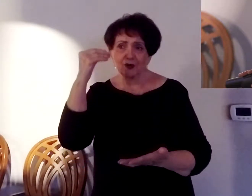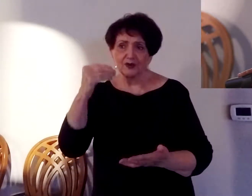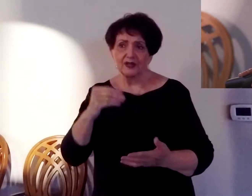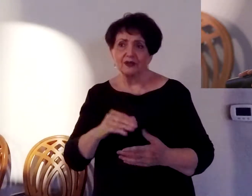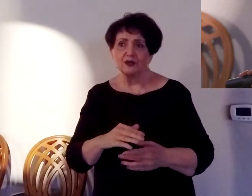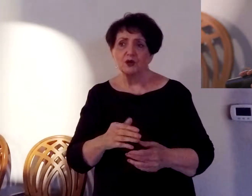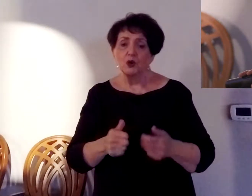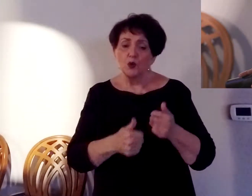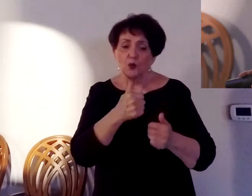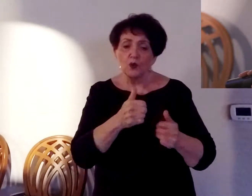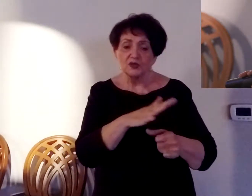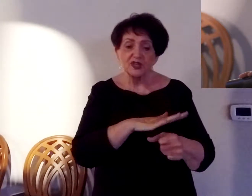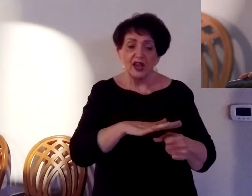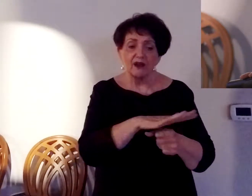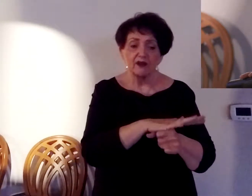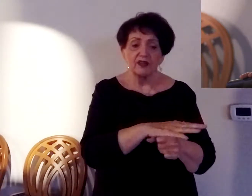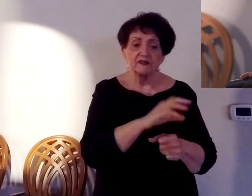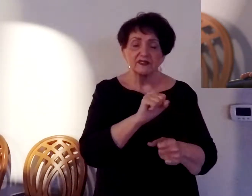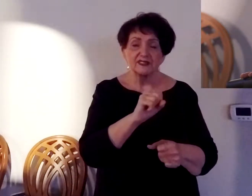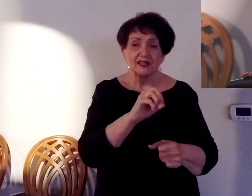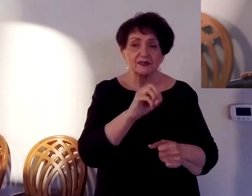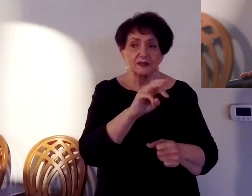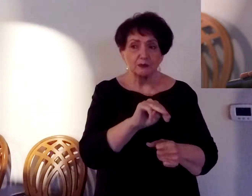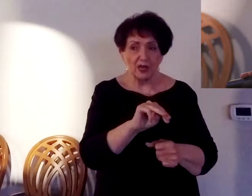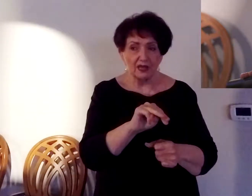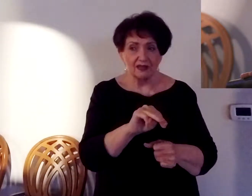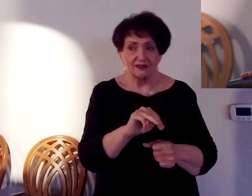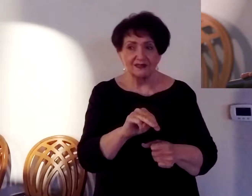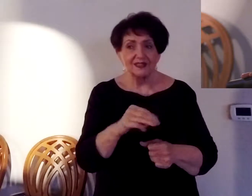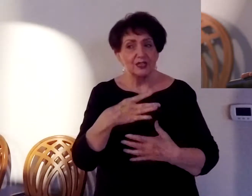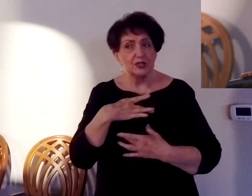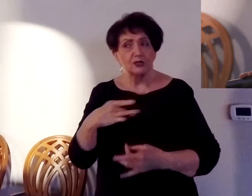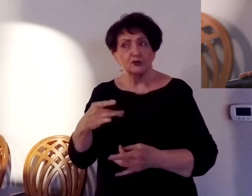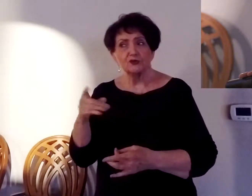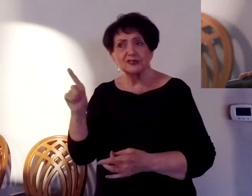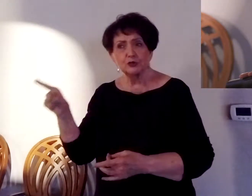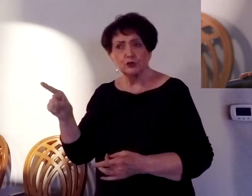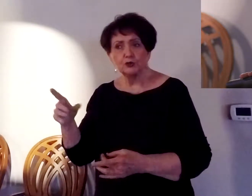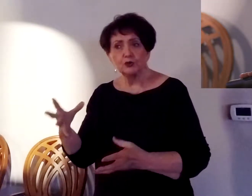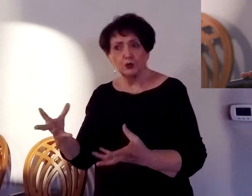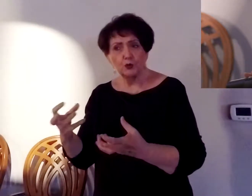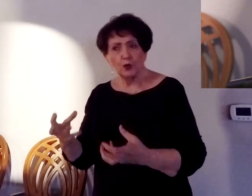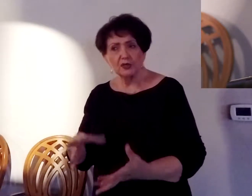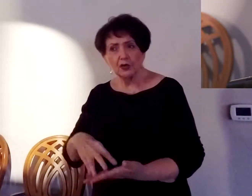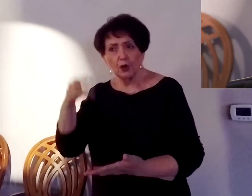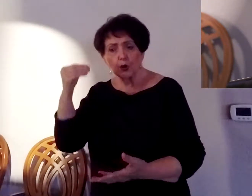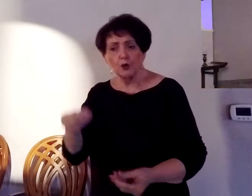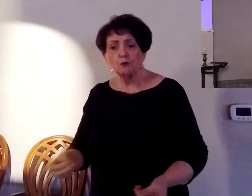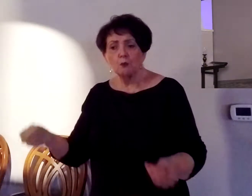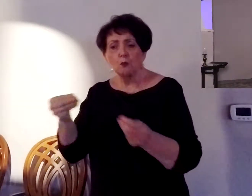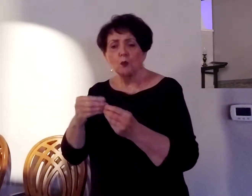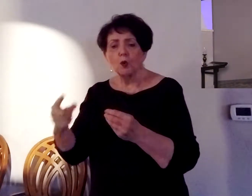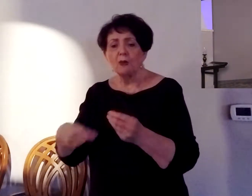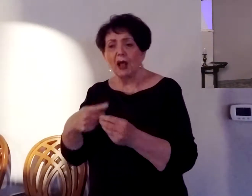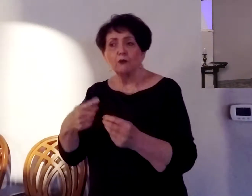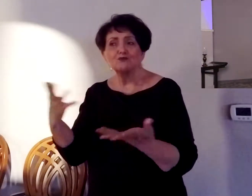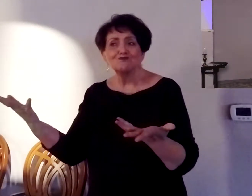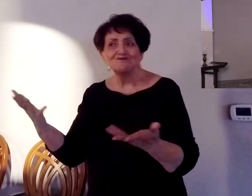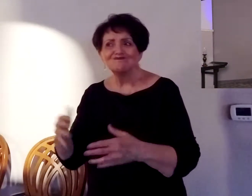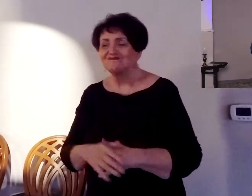of mind or spirituality that intrigues you that you would like to learn more about?